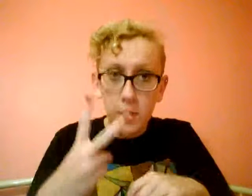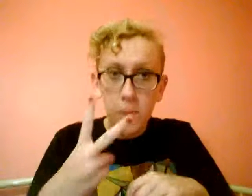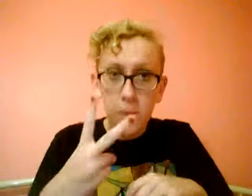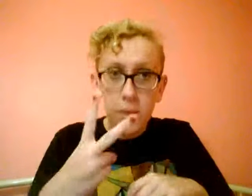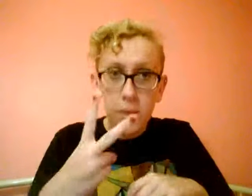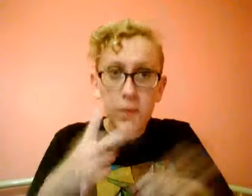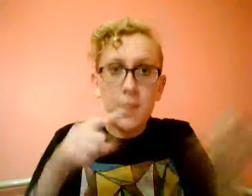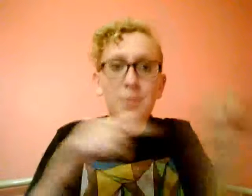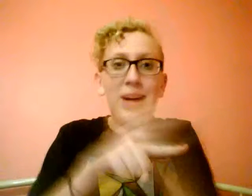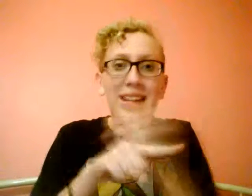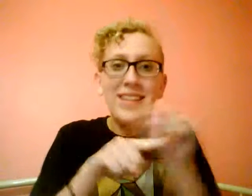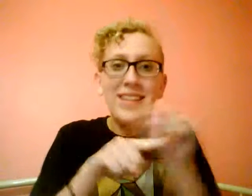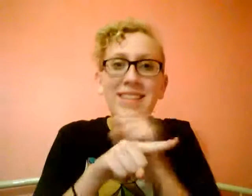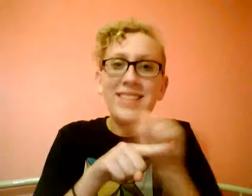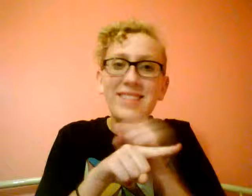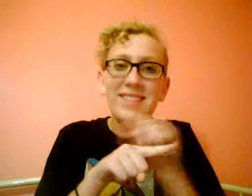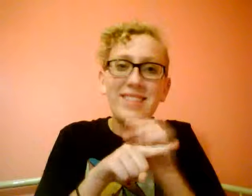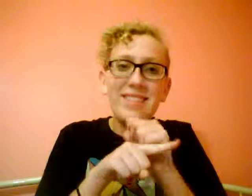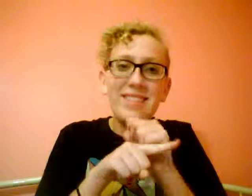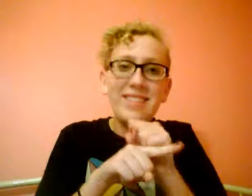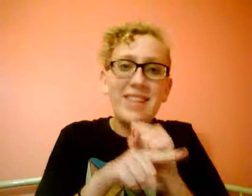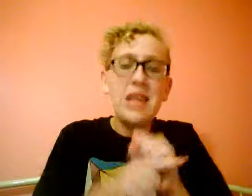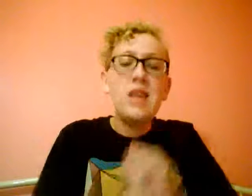Two, practice